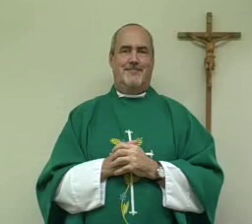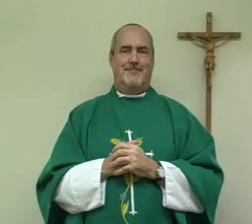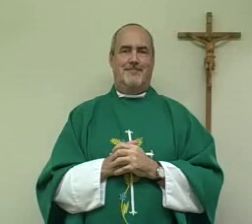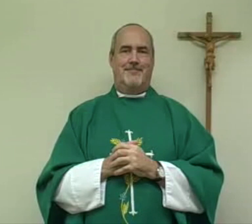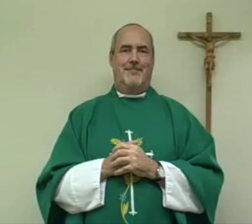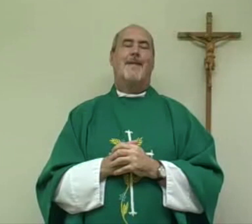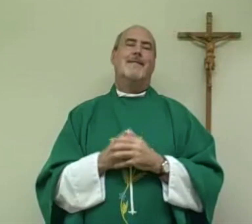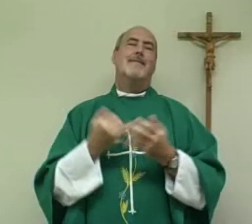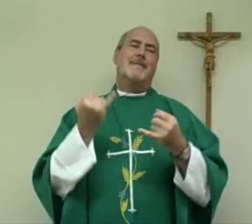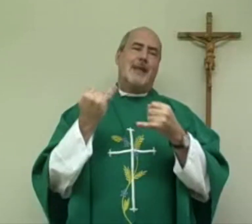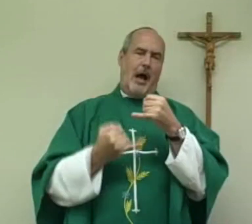God's full truth.